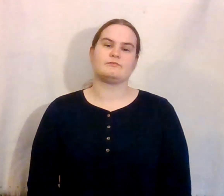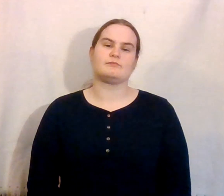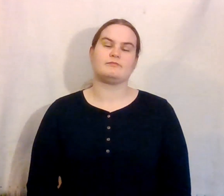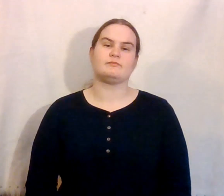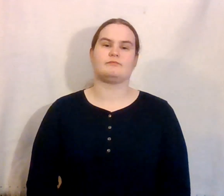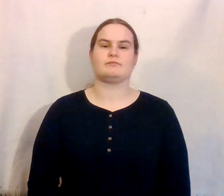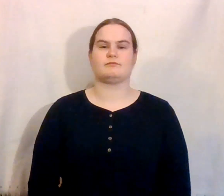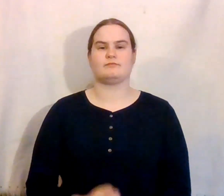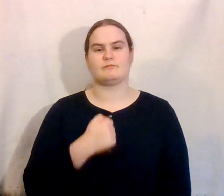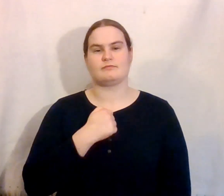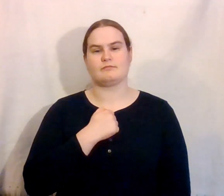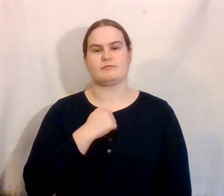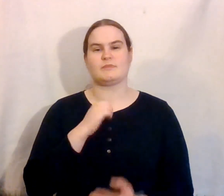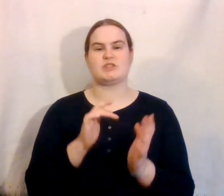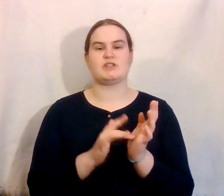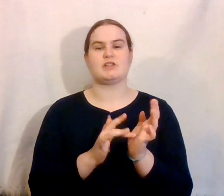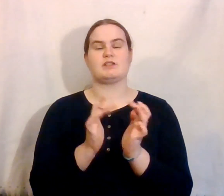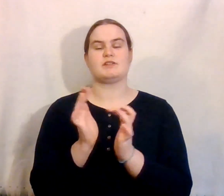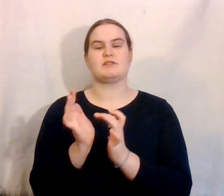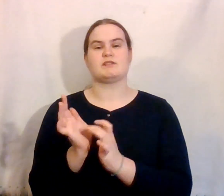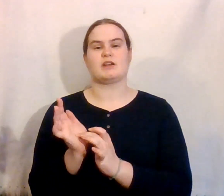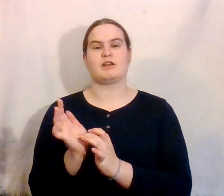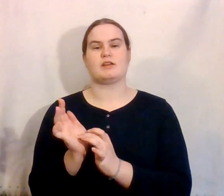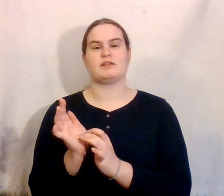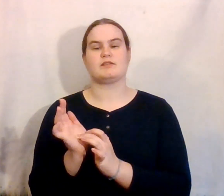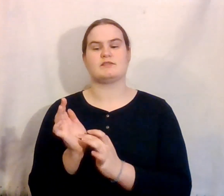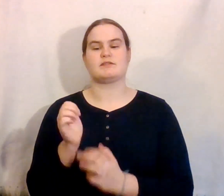you my Jesus my